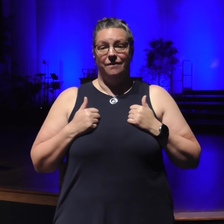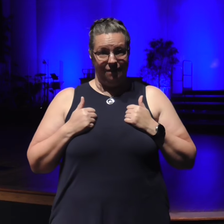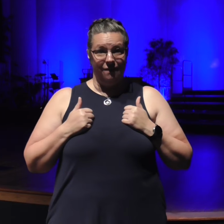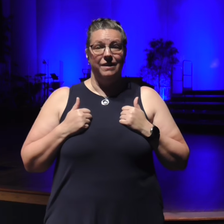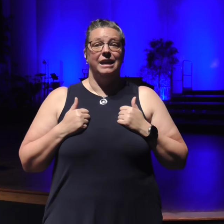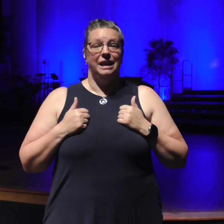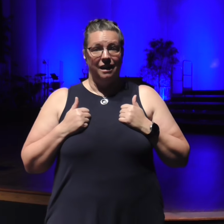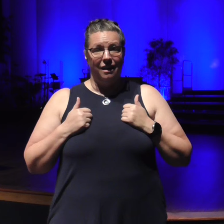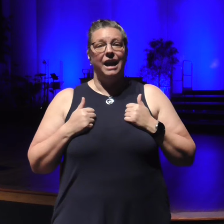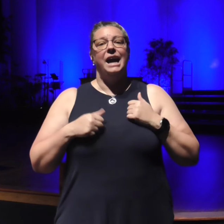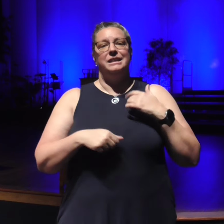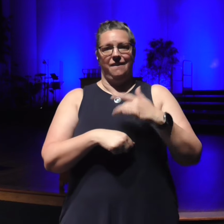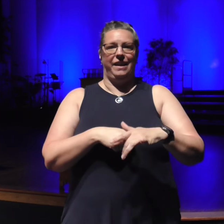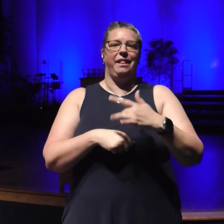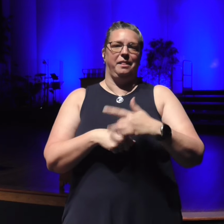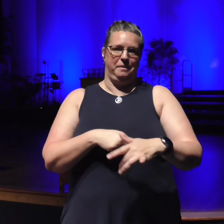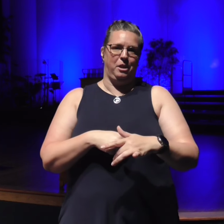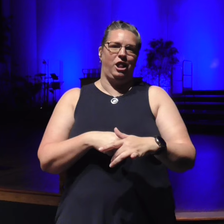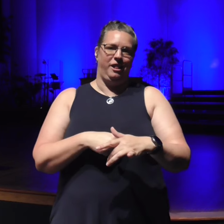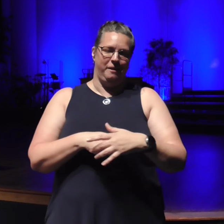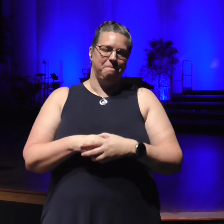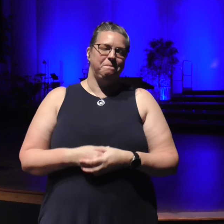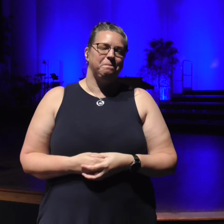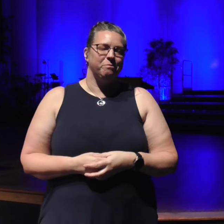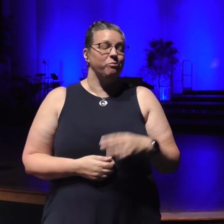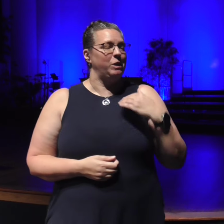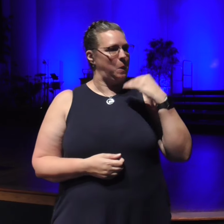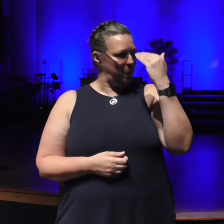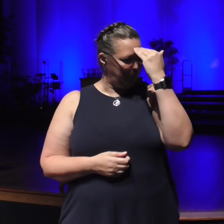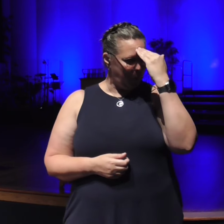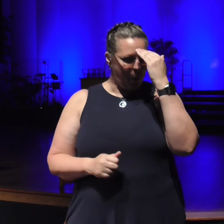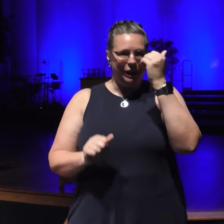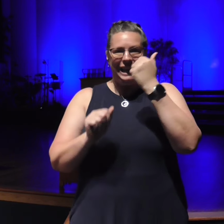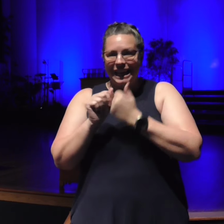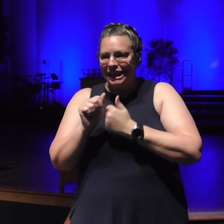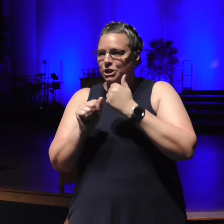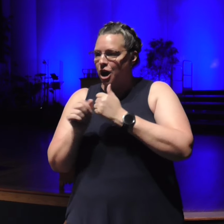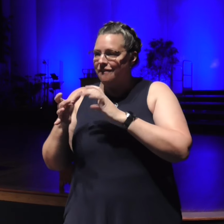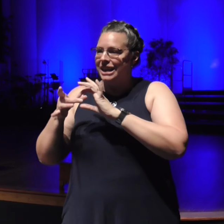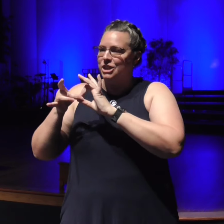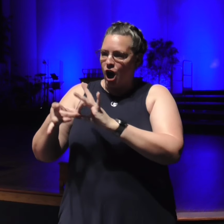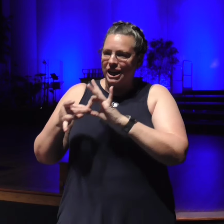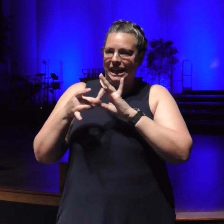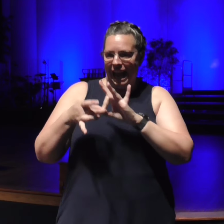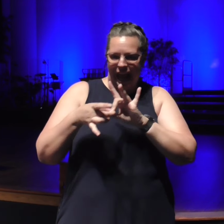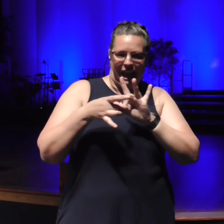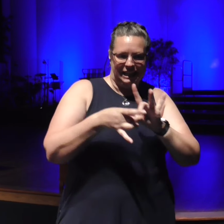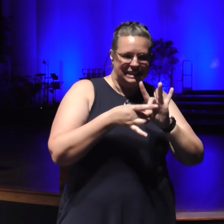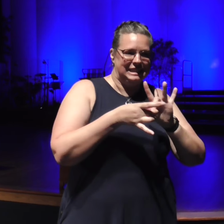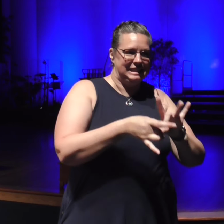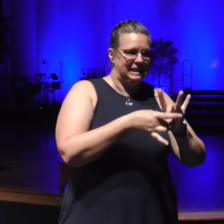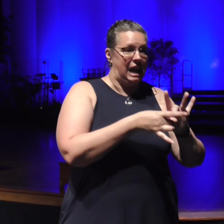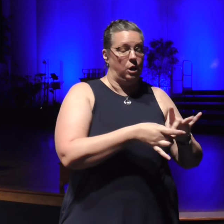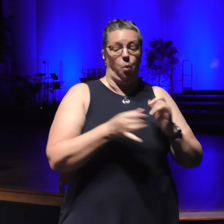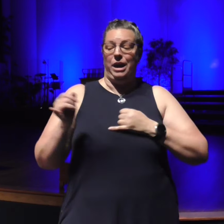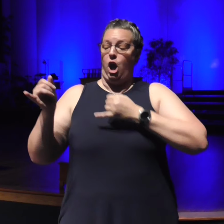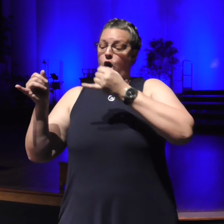is available. And I know each one of us are connected. We are